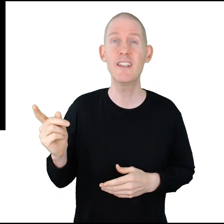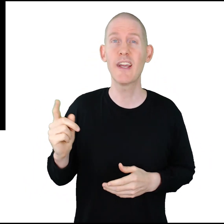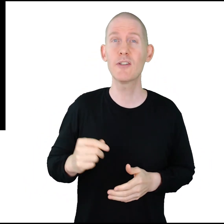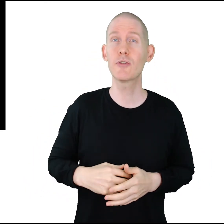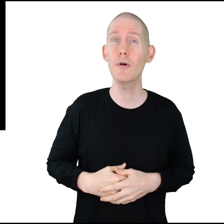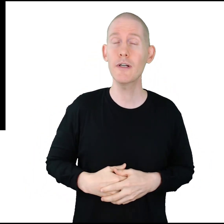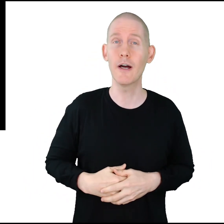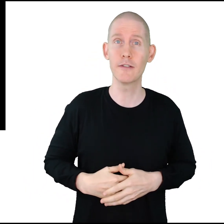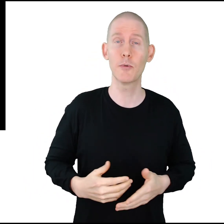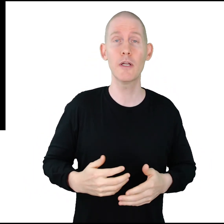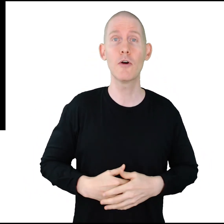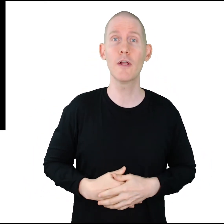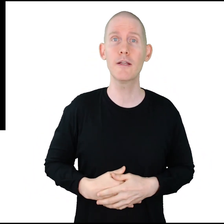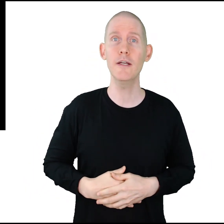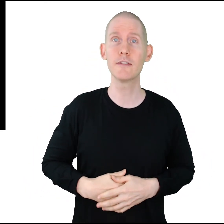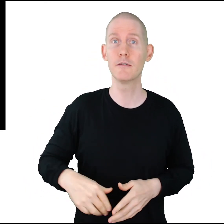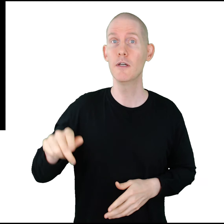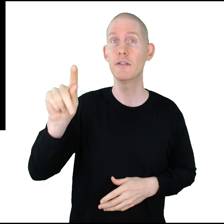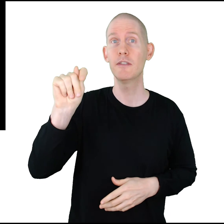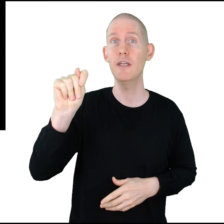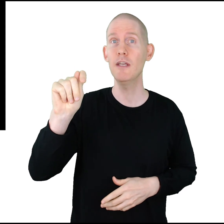take a shortcut. So we could go like this. T,